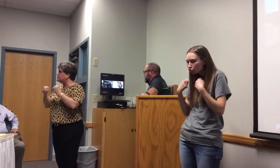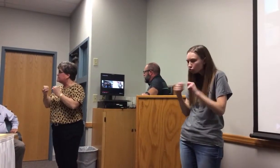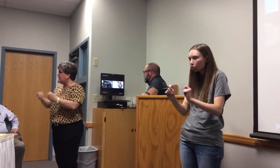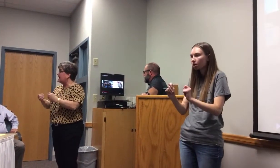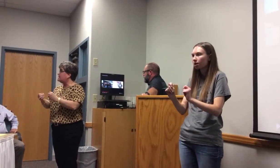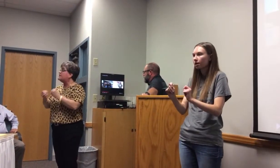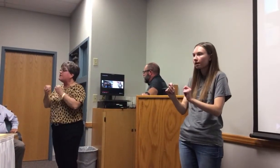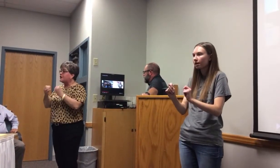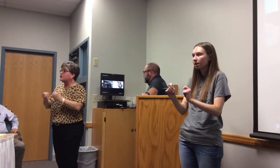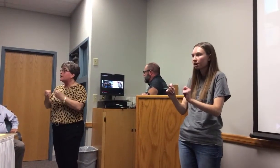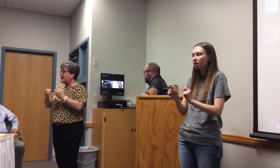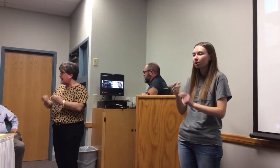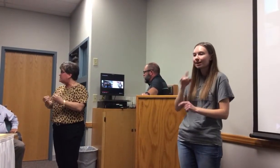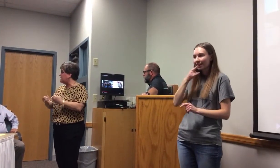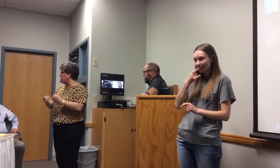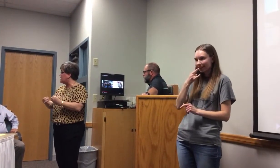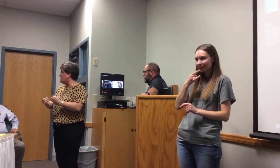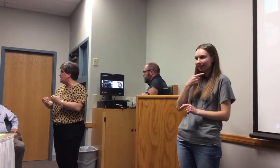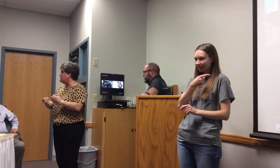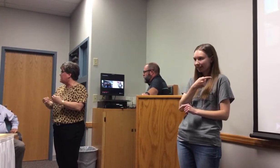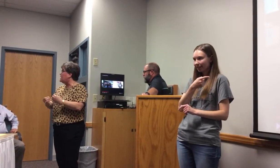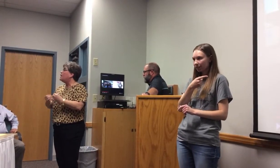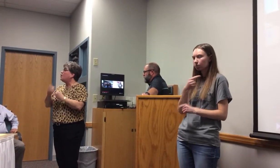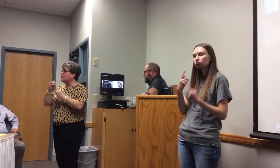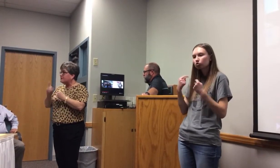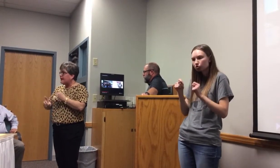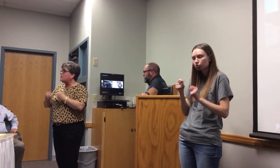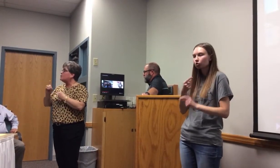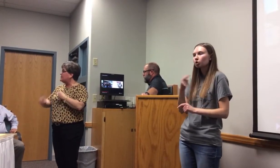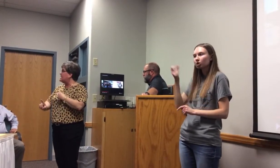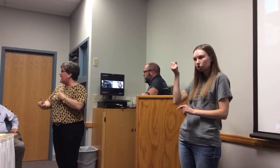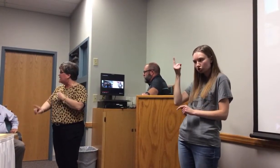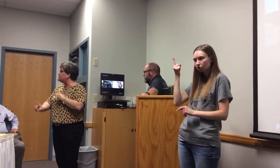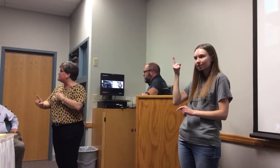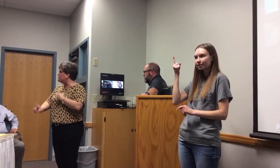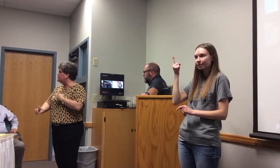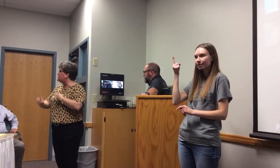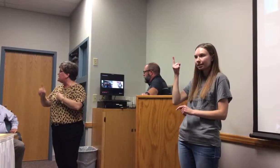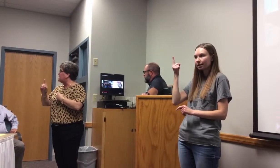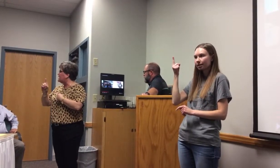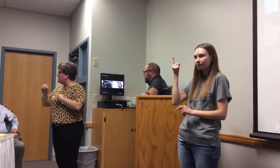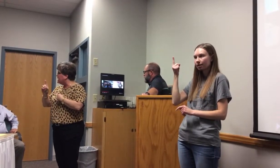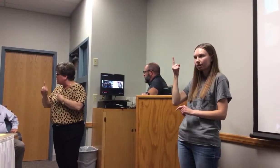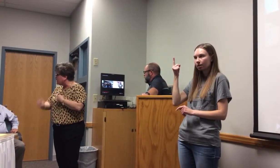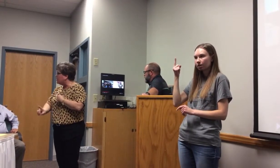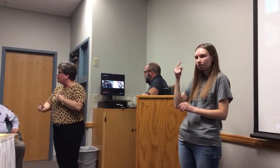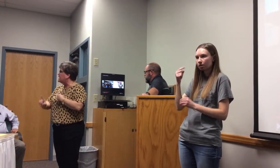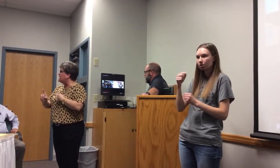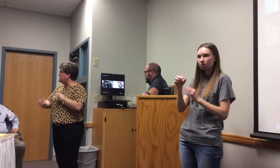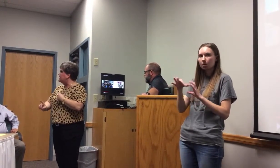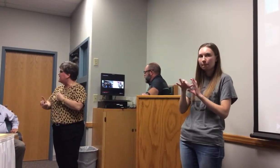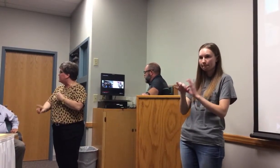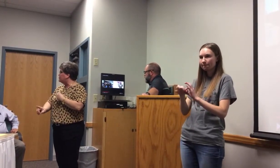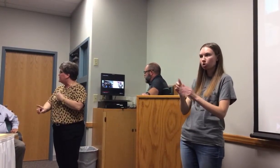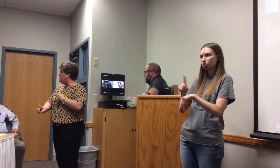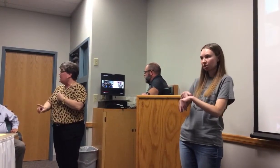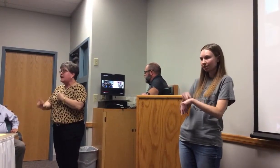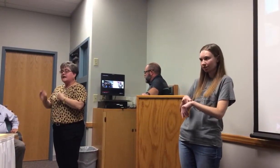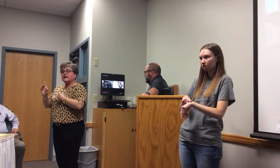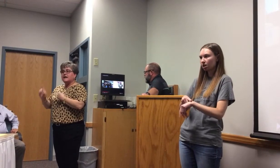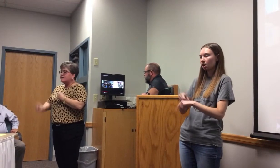to understand that there can be a time where they will be absolutely alone and need